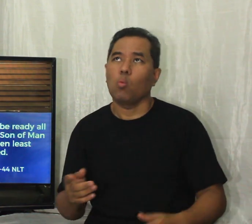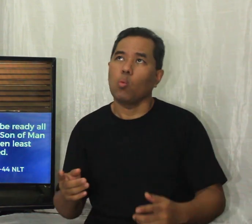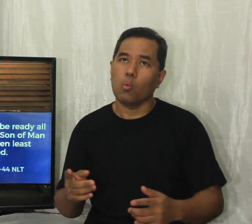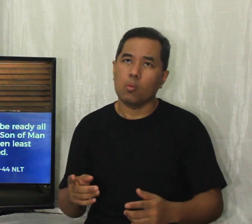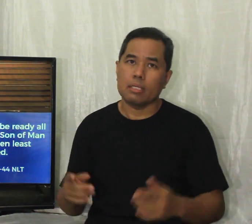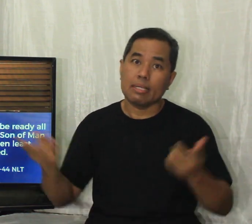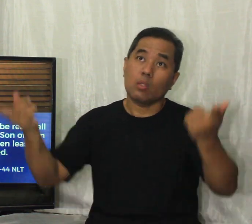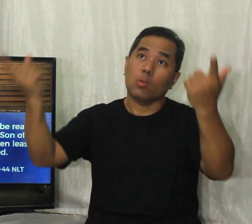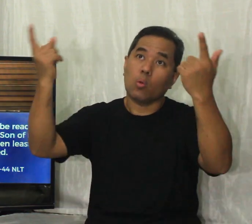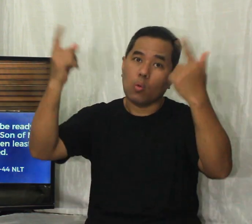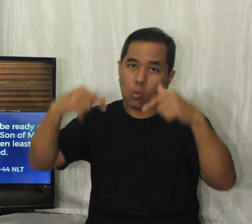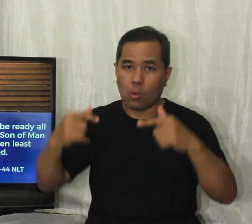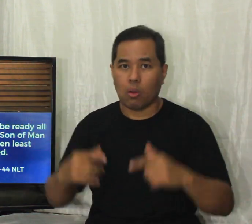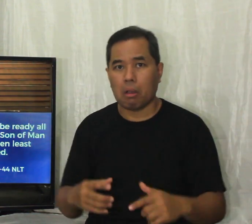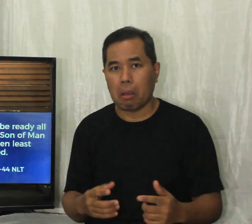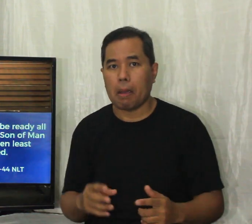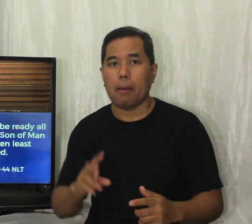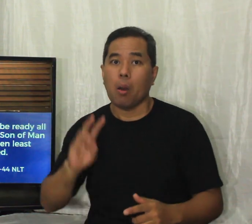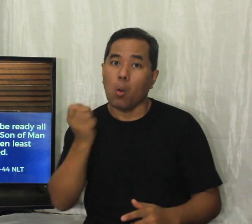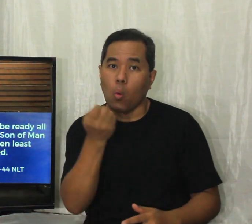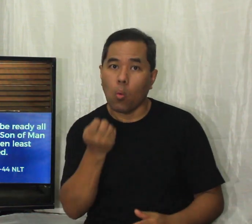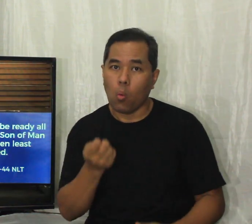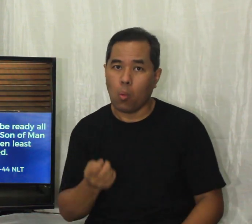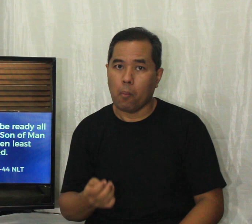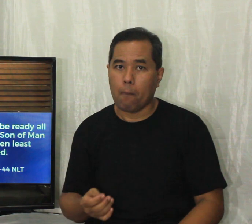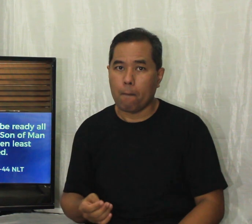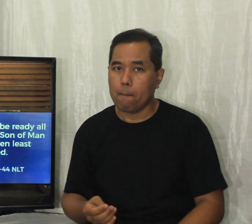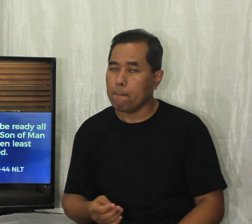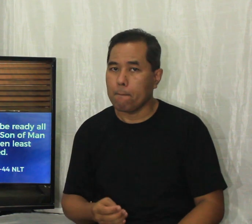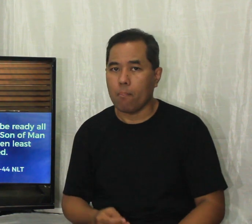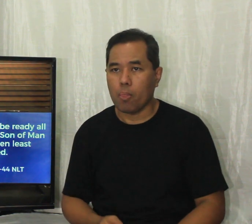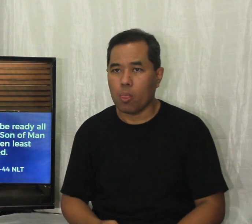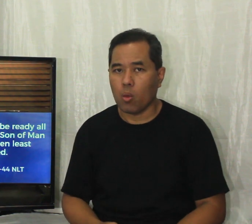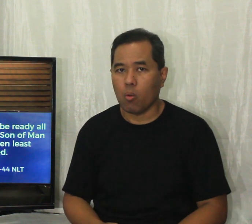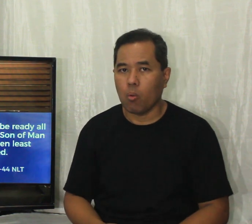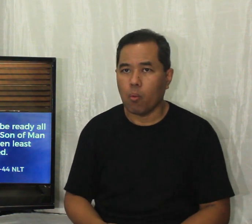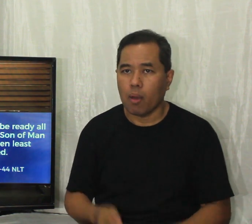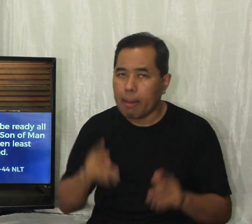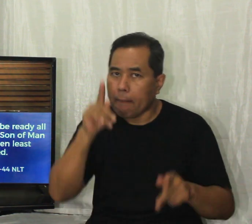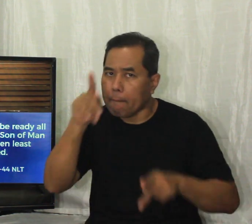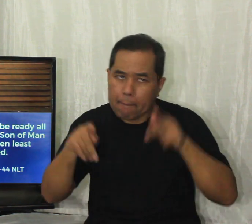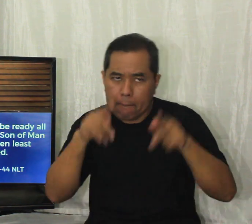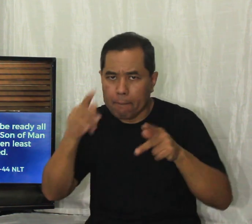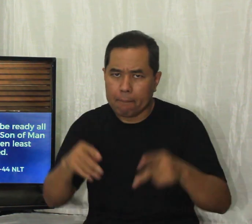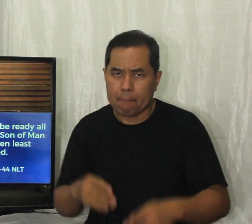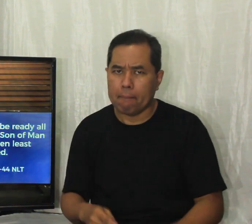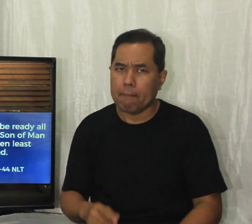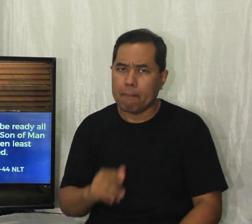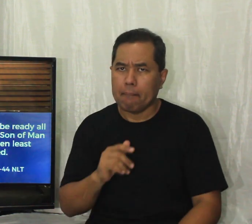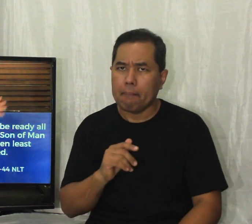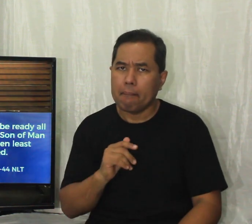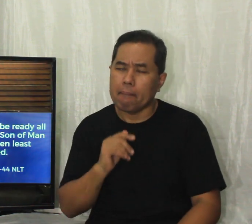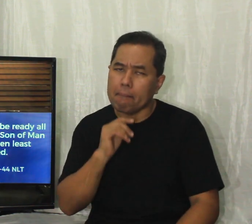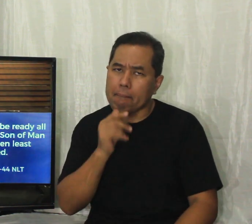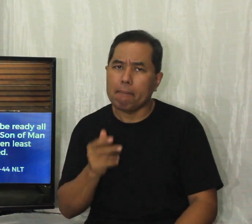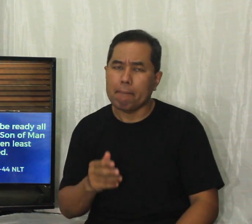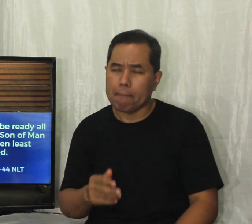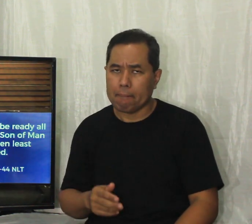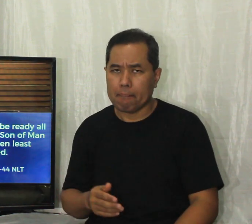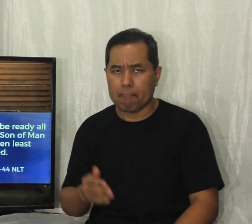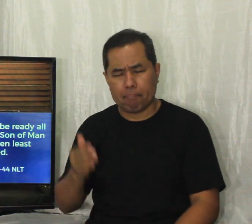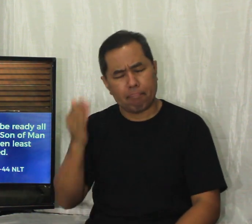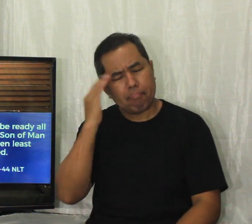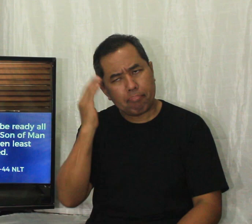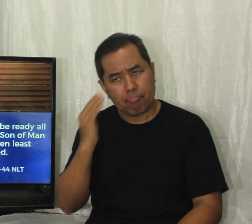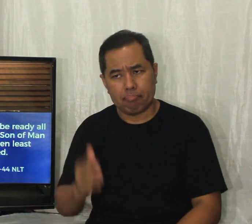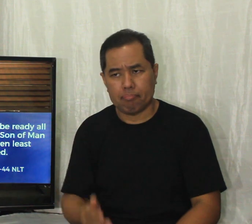when nobody's expecting. He's going to come, but nobody indicates, right? He's coming. Although there are signs